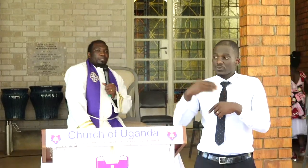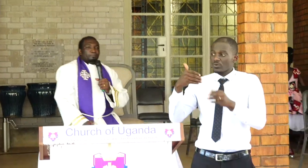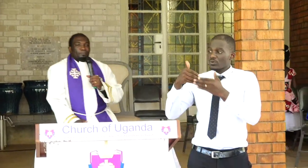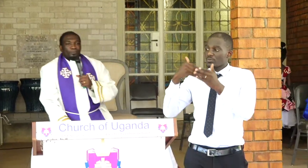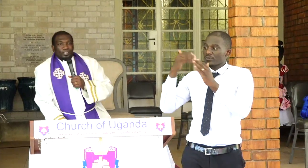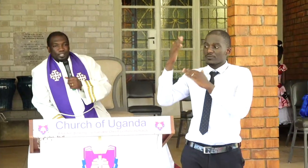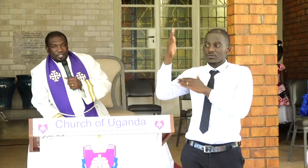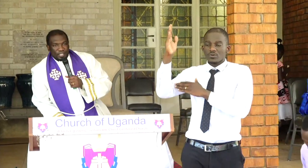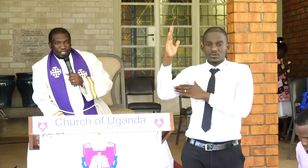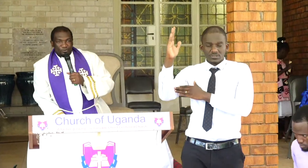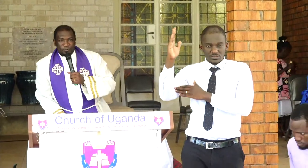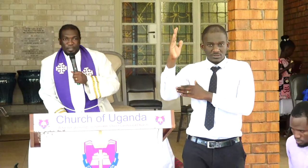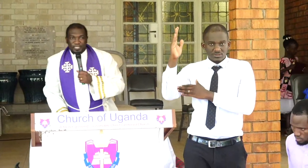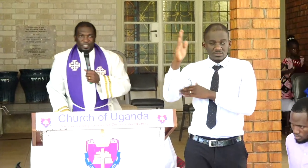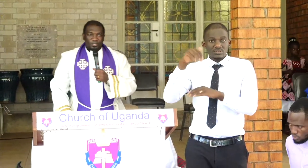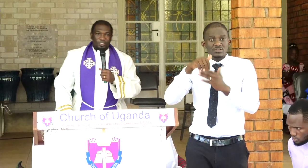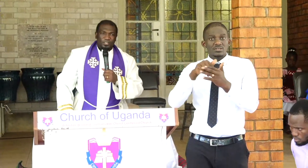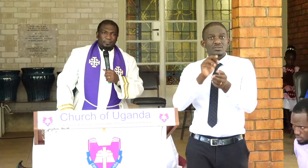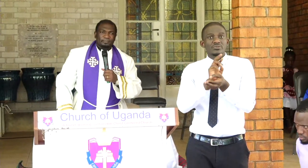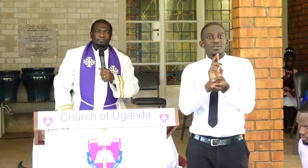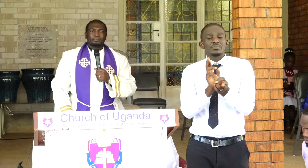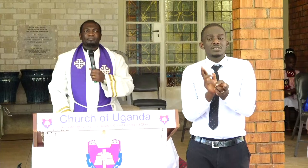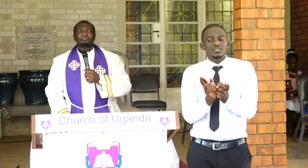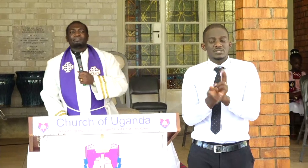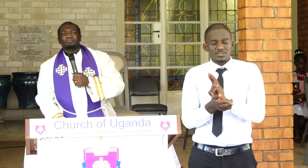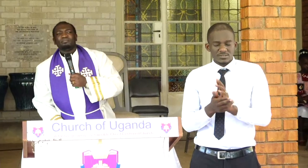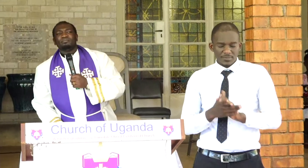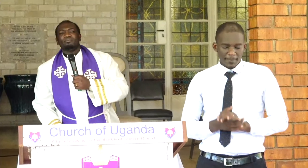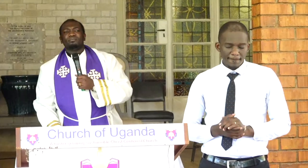God in repentance.